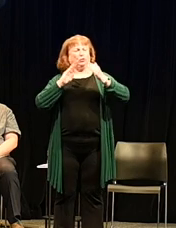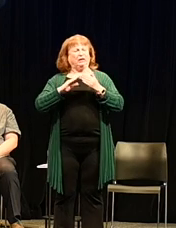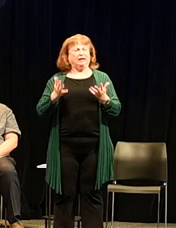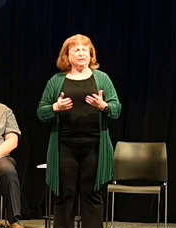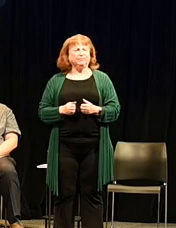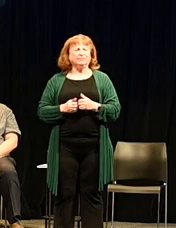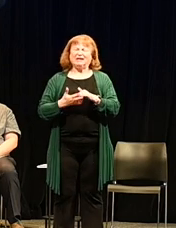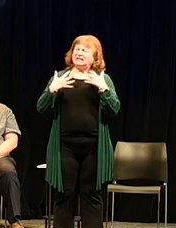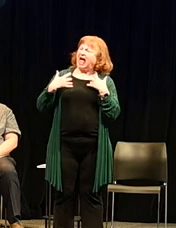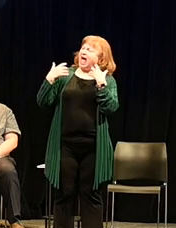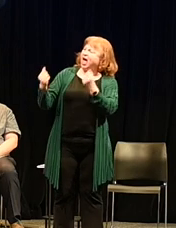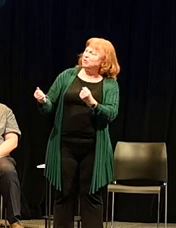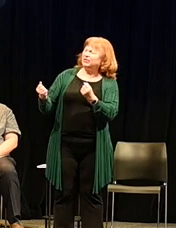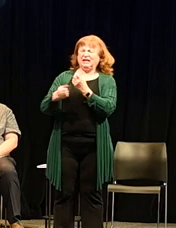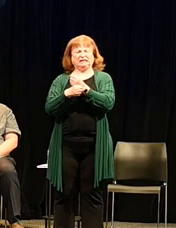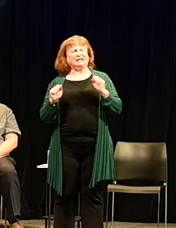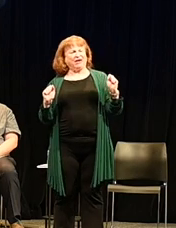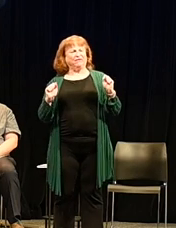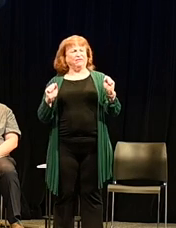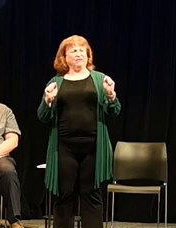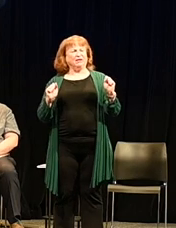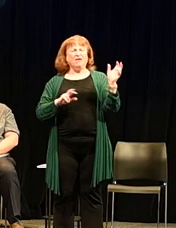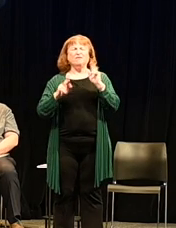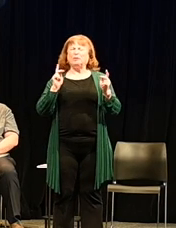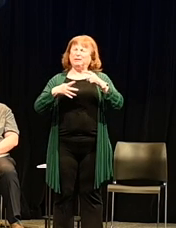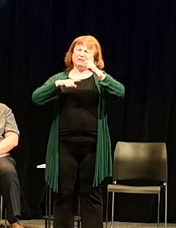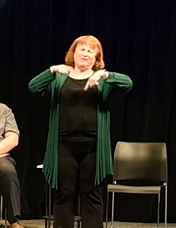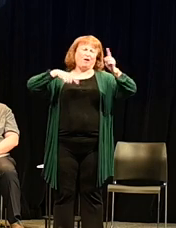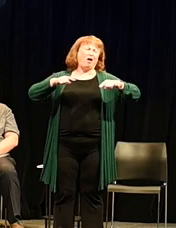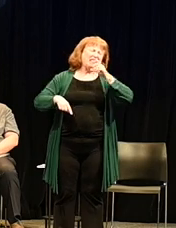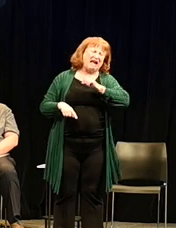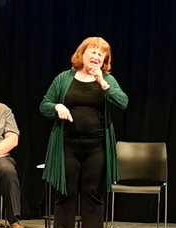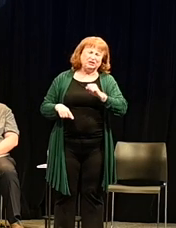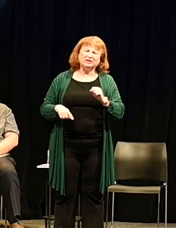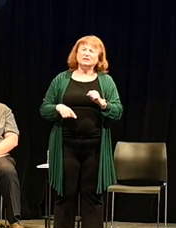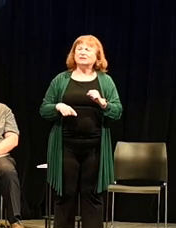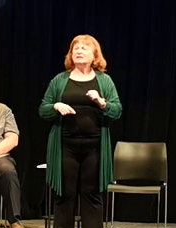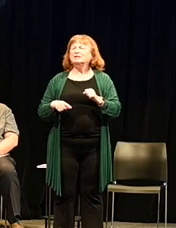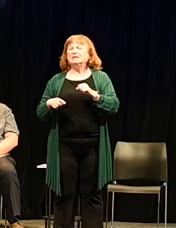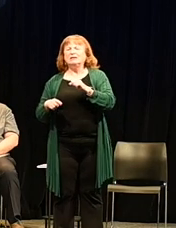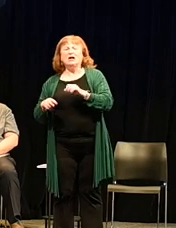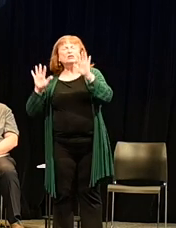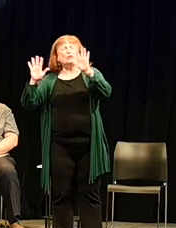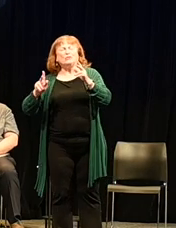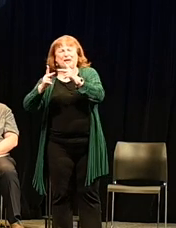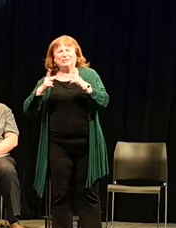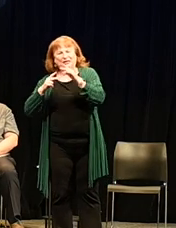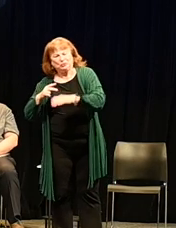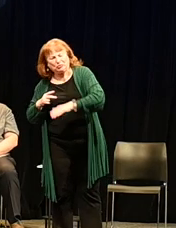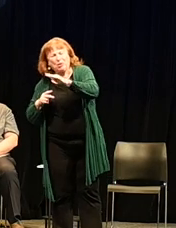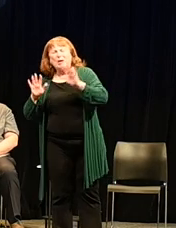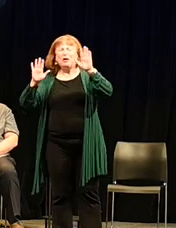that is healthy and safe for people of all ages. A great place to grow up in, a great place to grow older in.